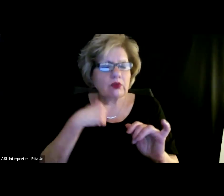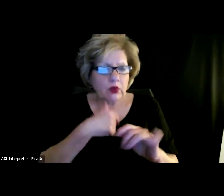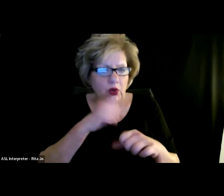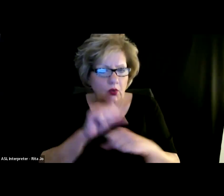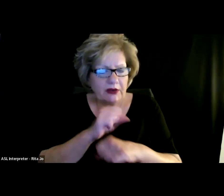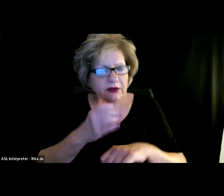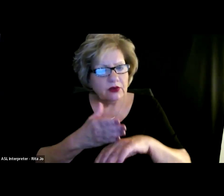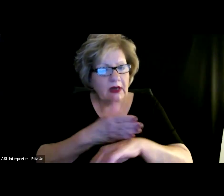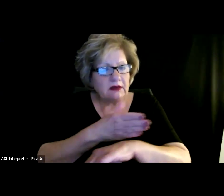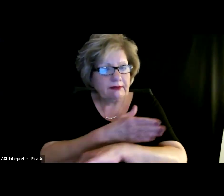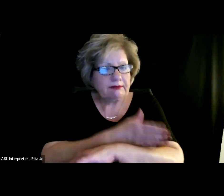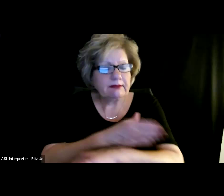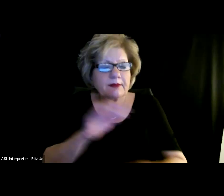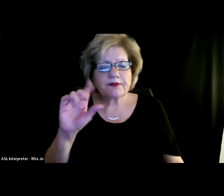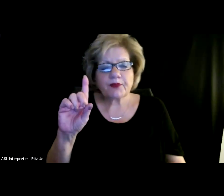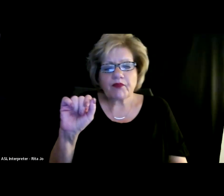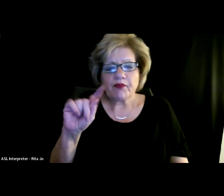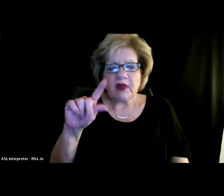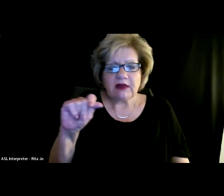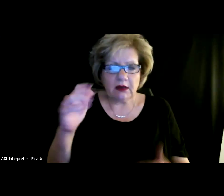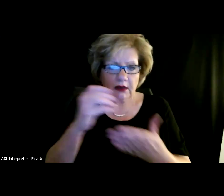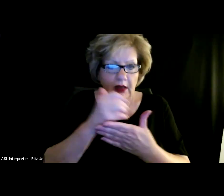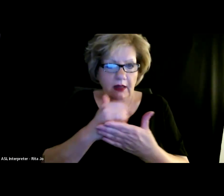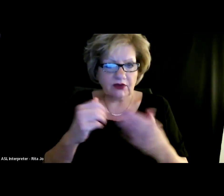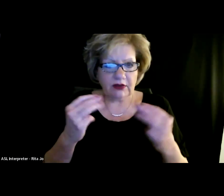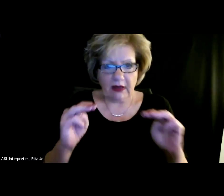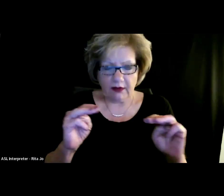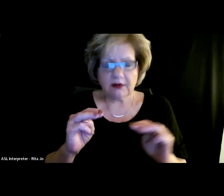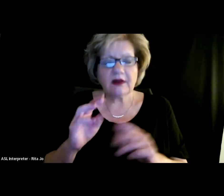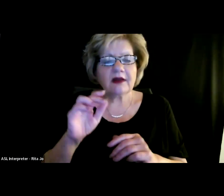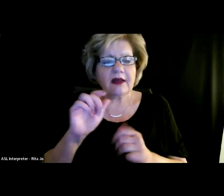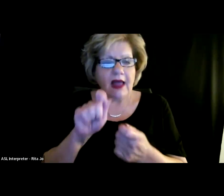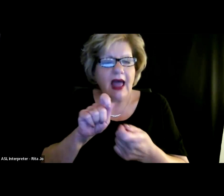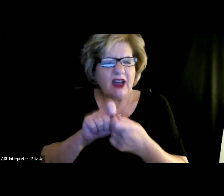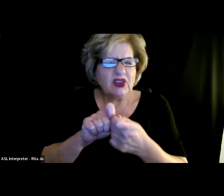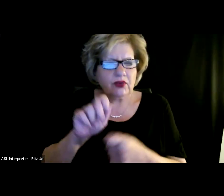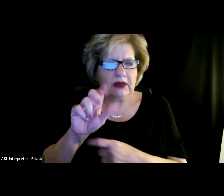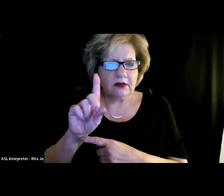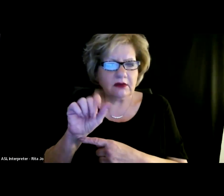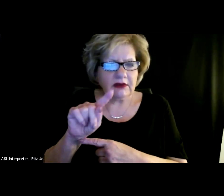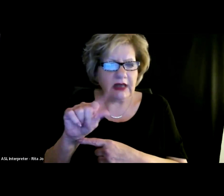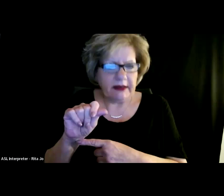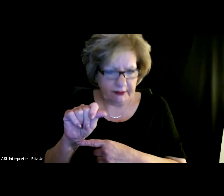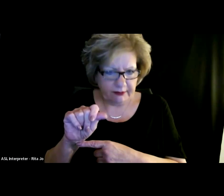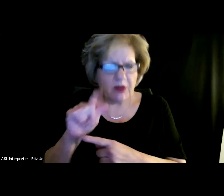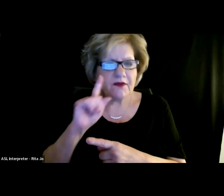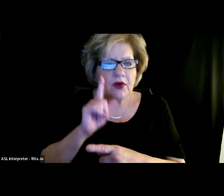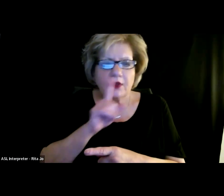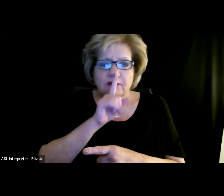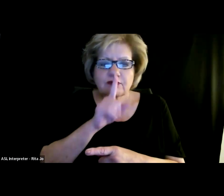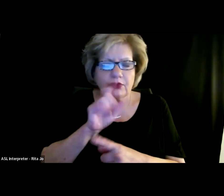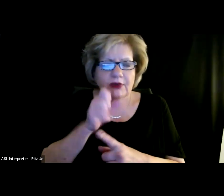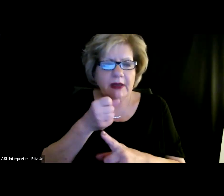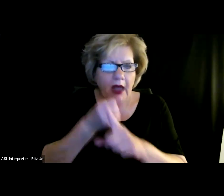enhancing our data collection methods. As you all are aware, accurate data is essential for understanding the true impact of our programs and for